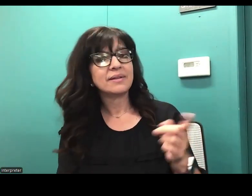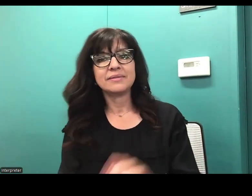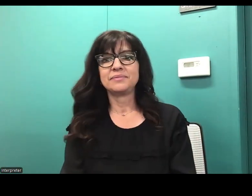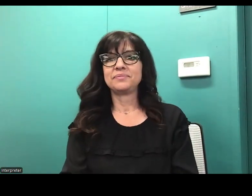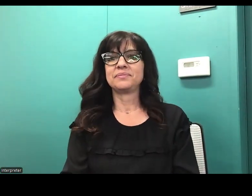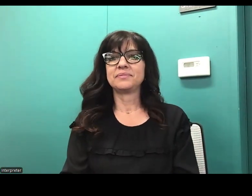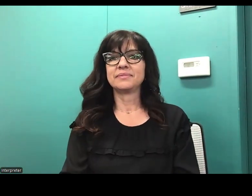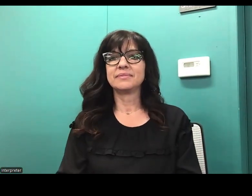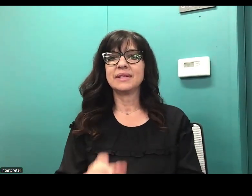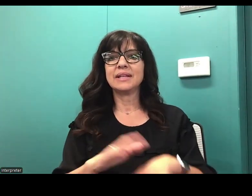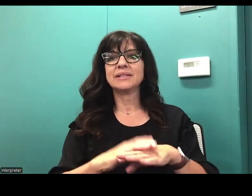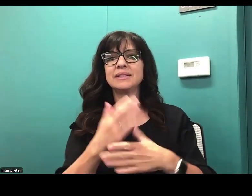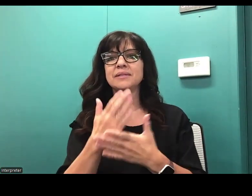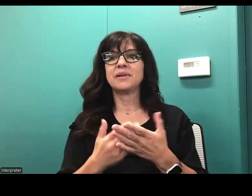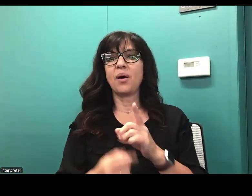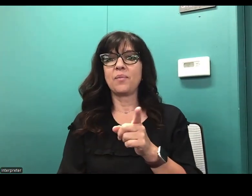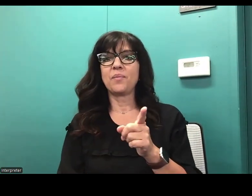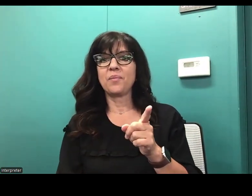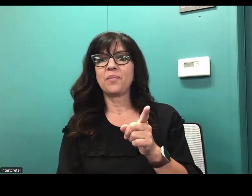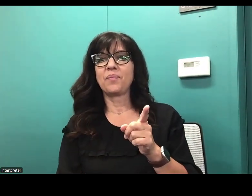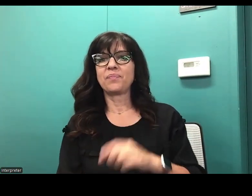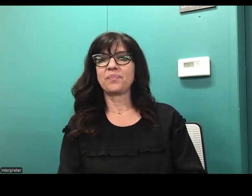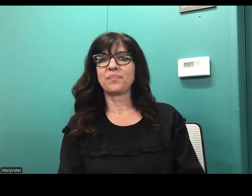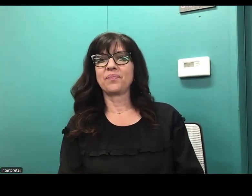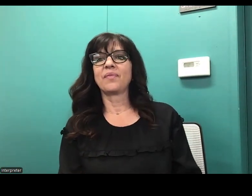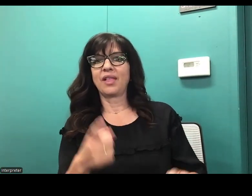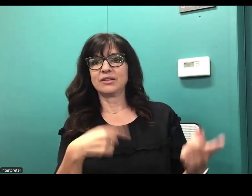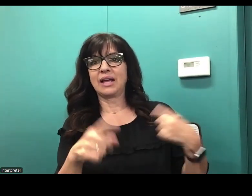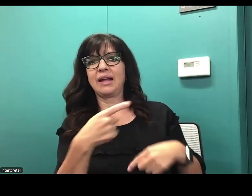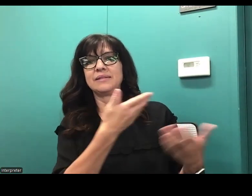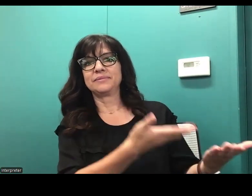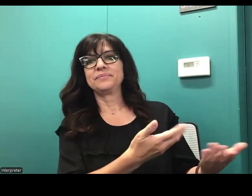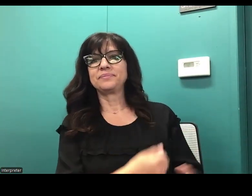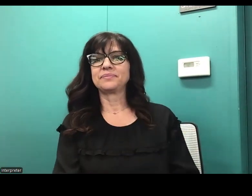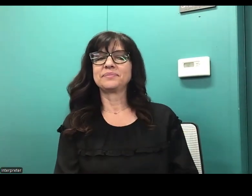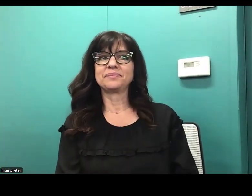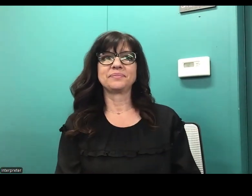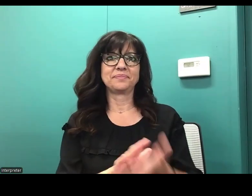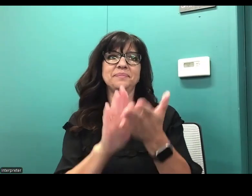Bonus material. Thank you, Holly. Let me turn it off though.